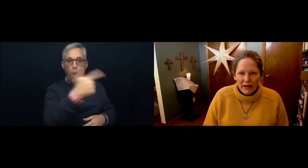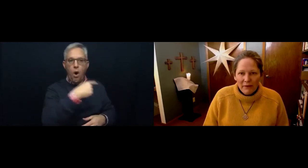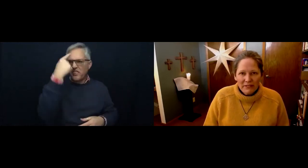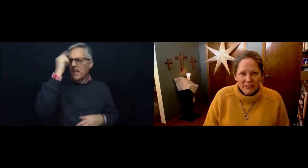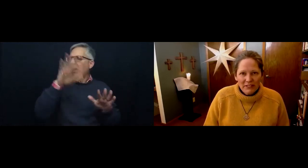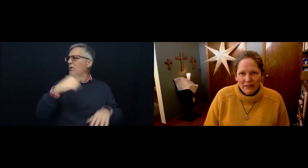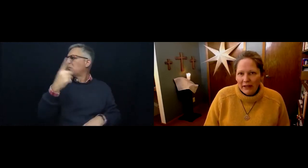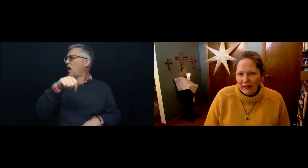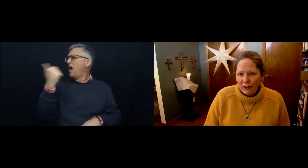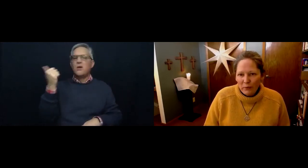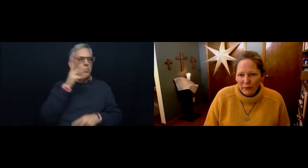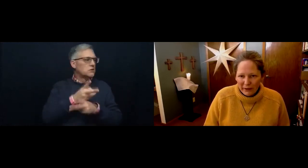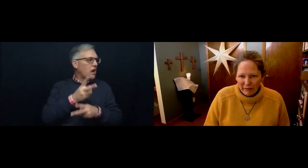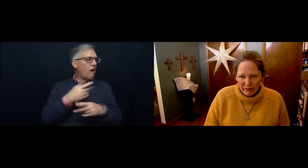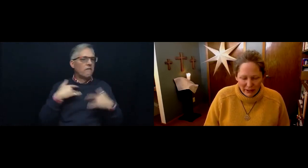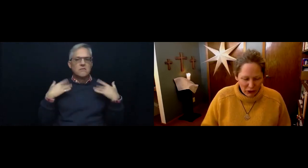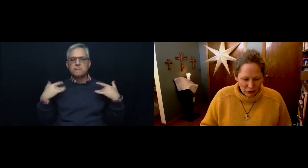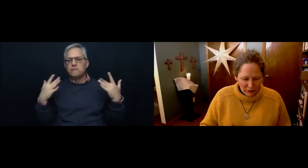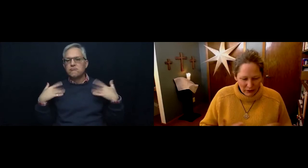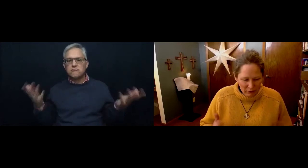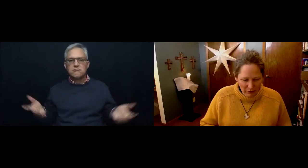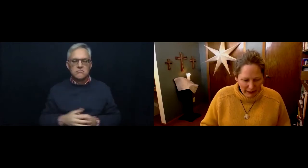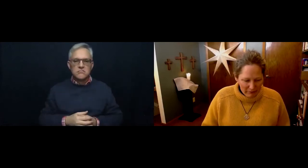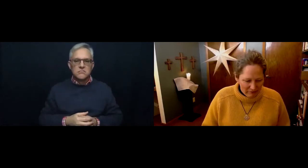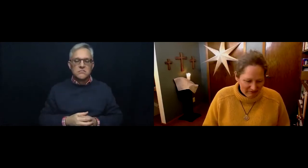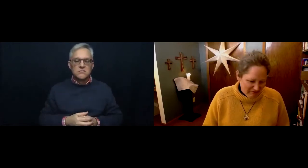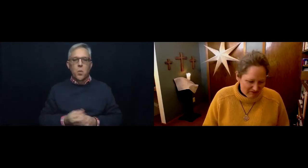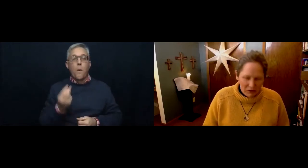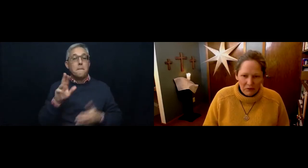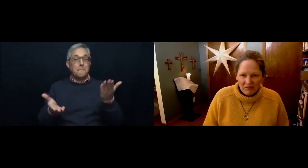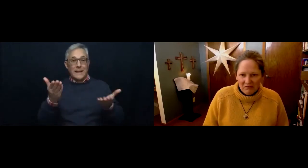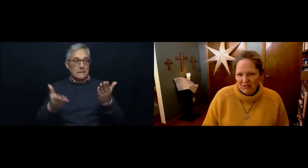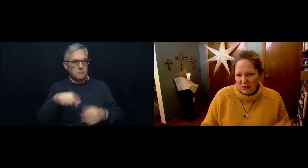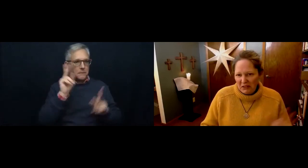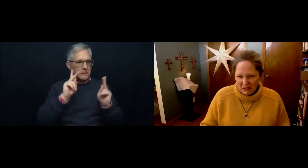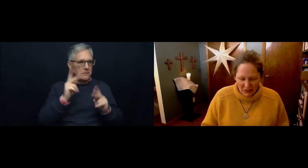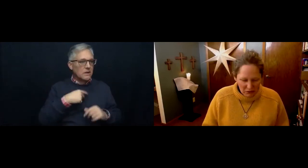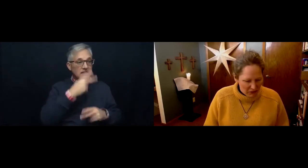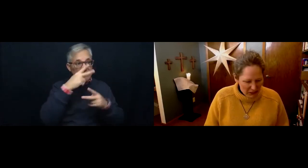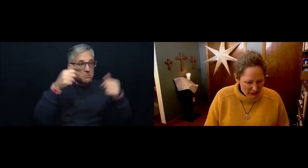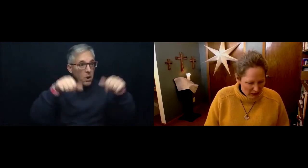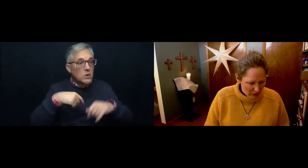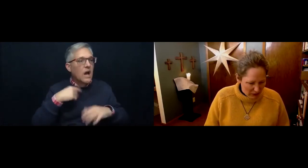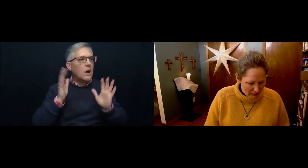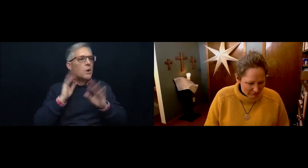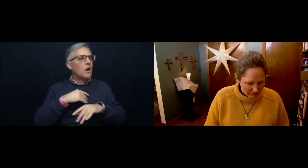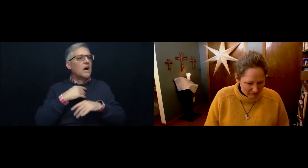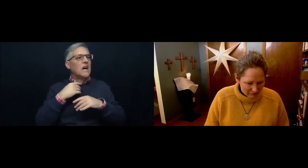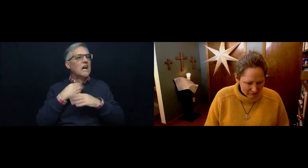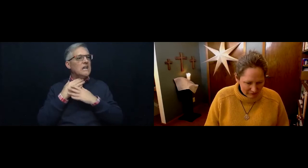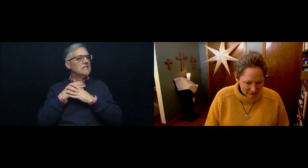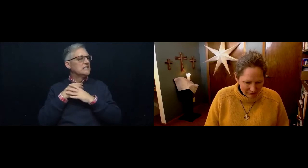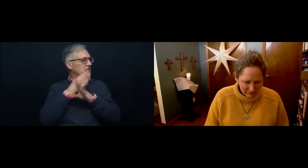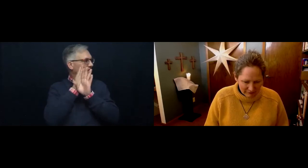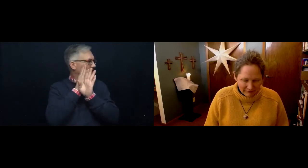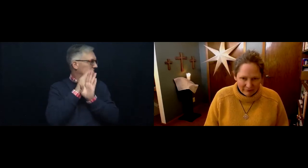Or perhaps it's just like kind of hoping maybe the issue will go away. No, nobody will have to deal with anything about it.